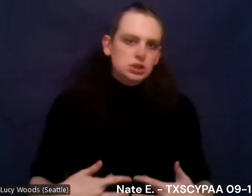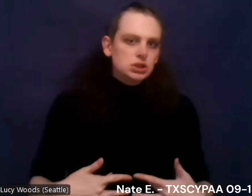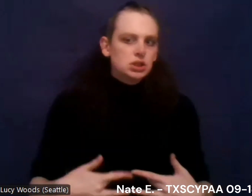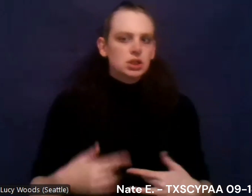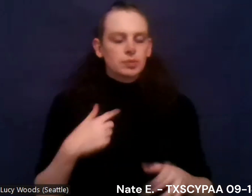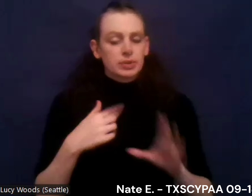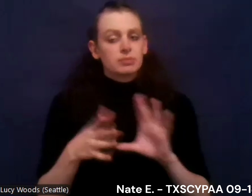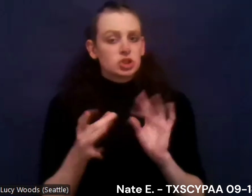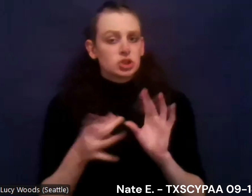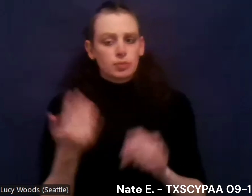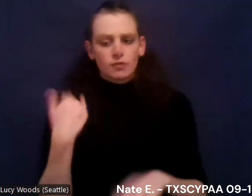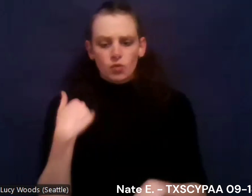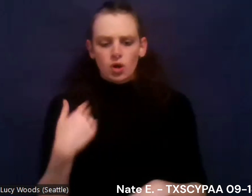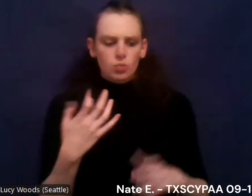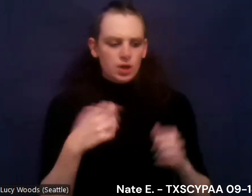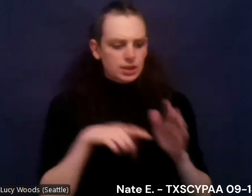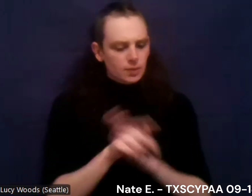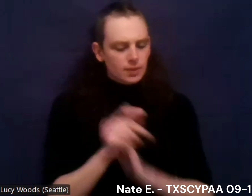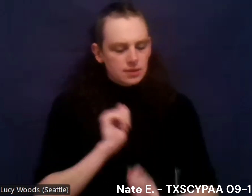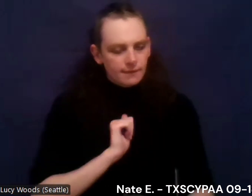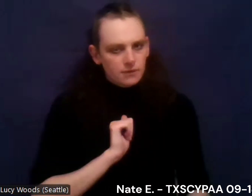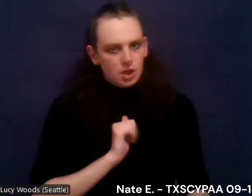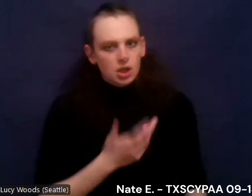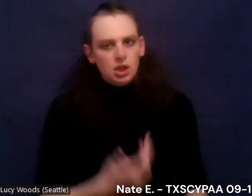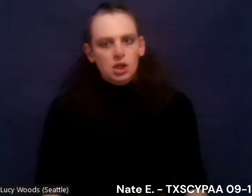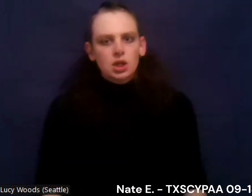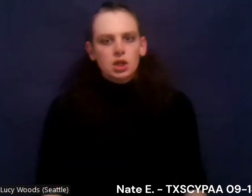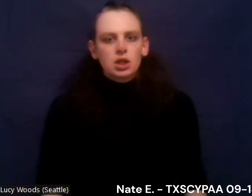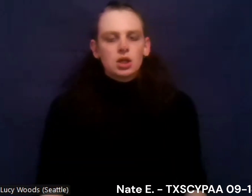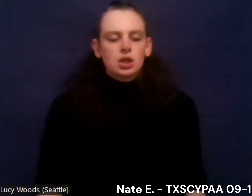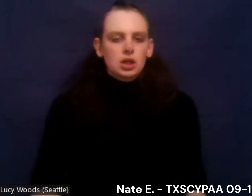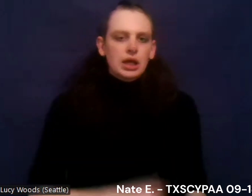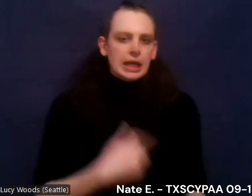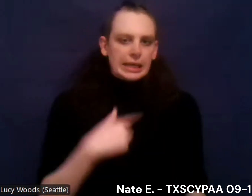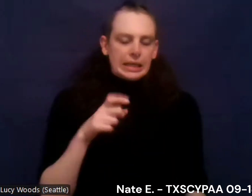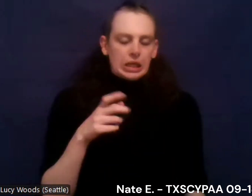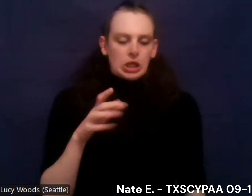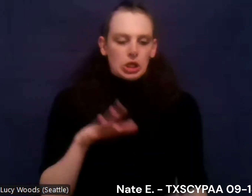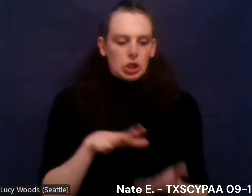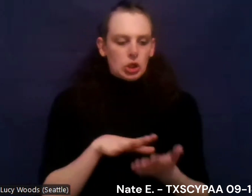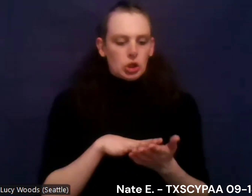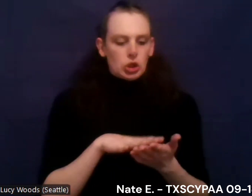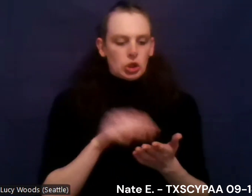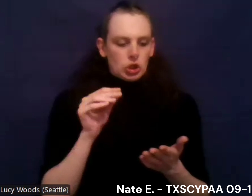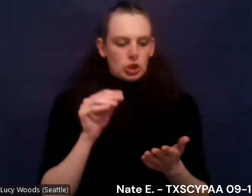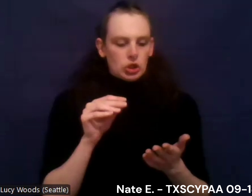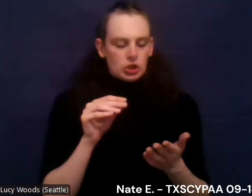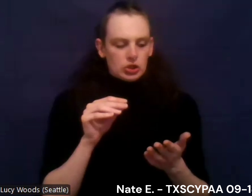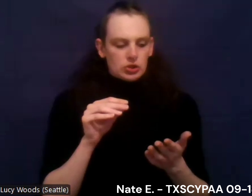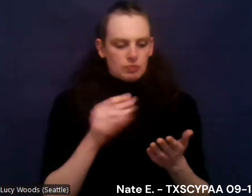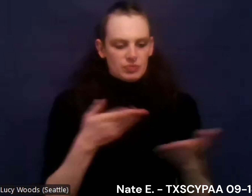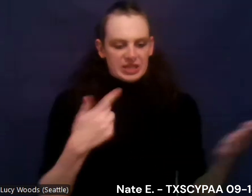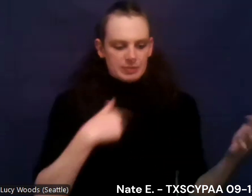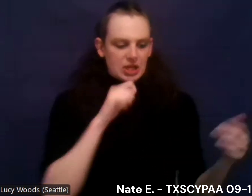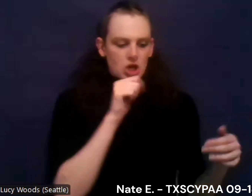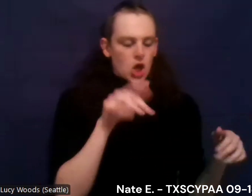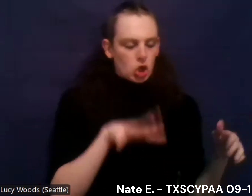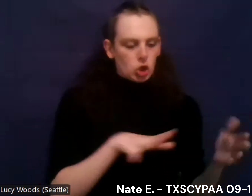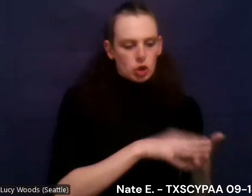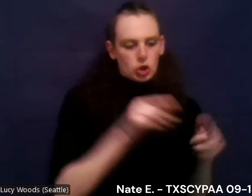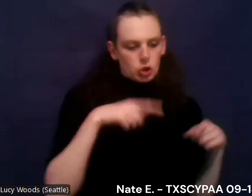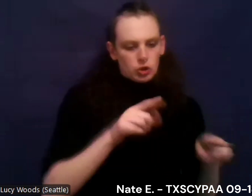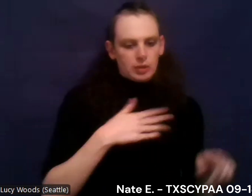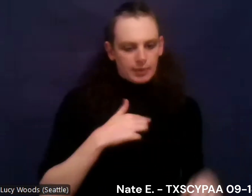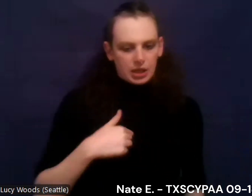right, like suicidal ideation came back, and I had to learn like, the things that I didn't learn in my childhood. And I'm still learning those. It's not like